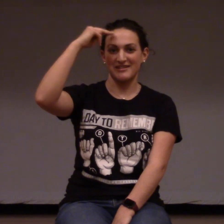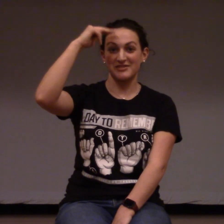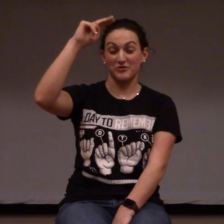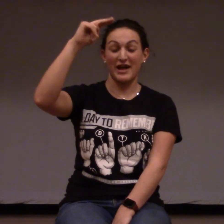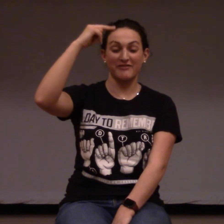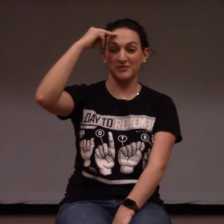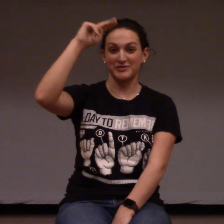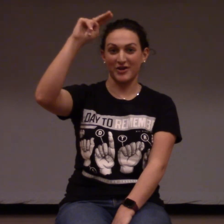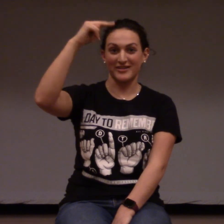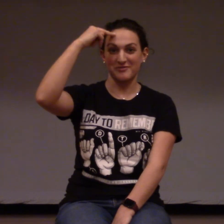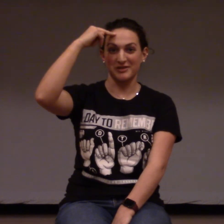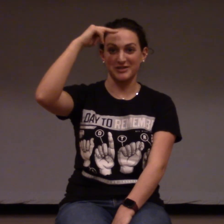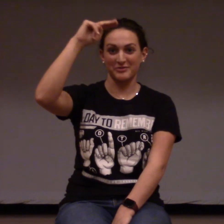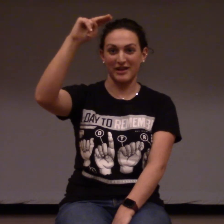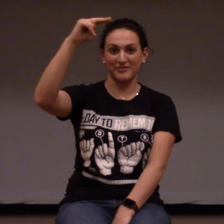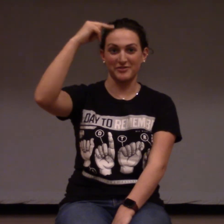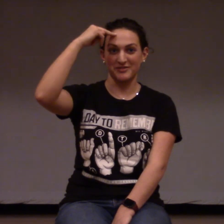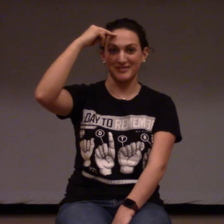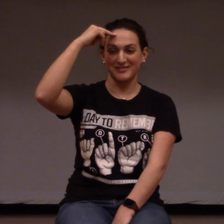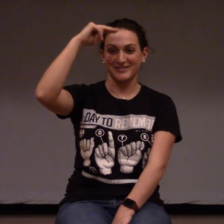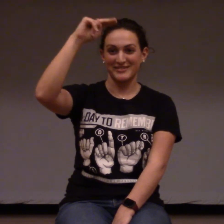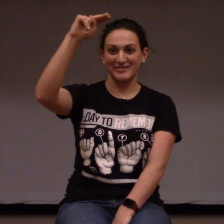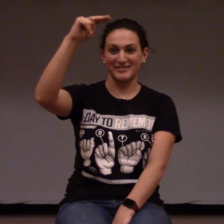So nephew, sorry, we're gonna start with nephew.